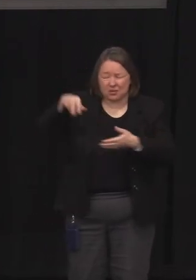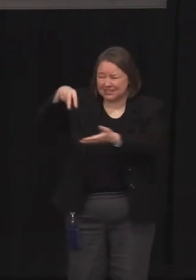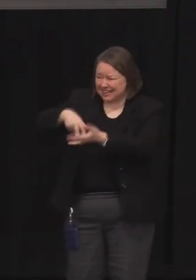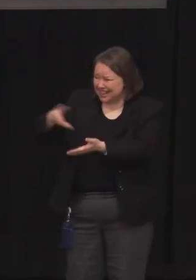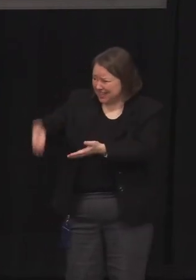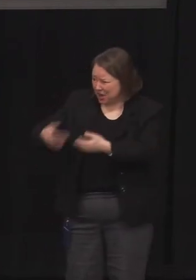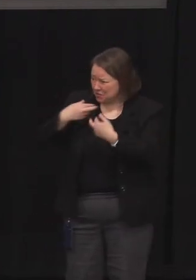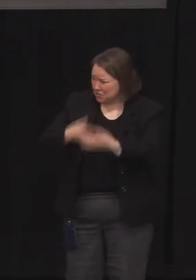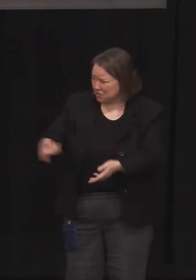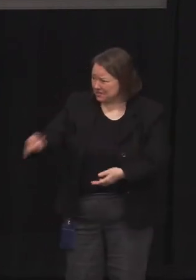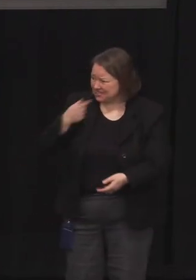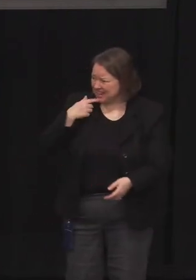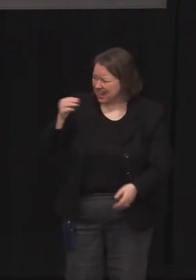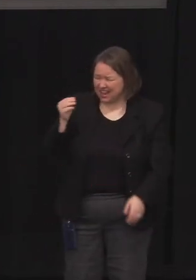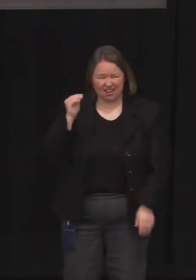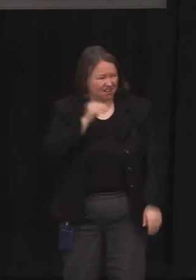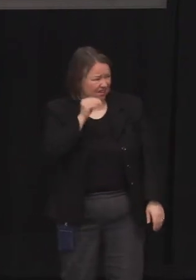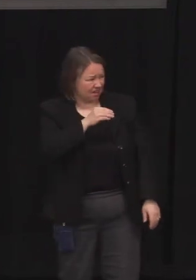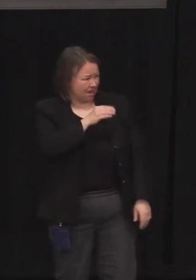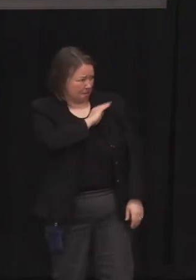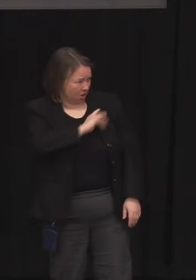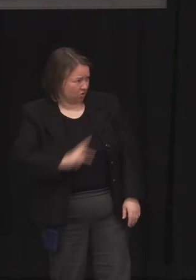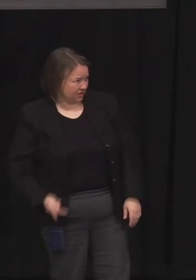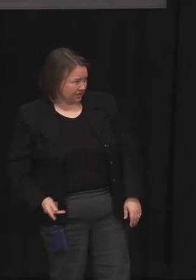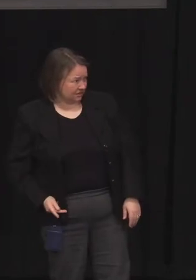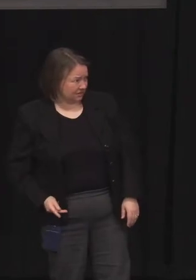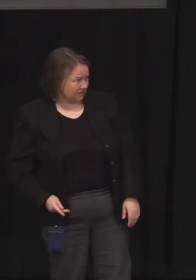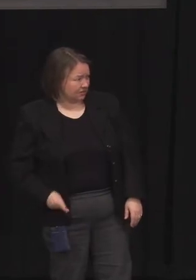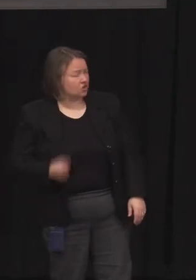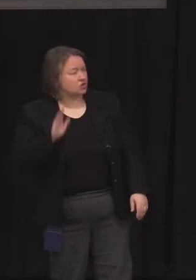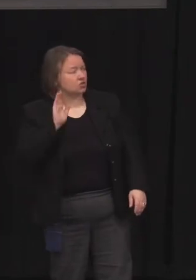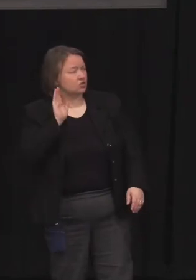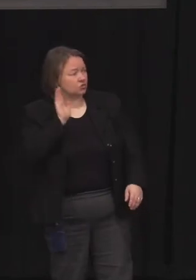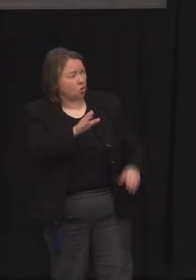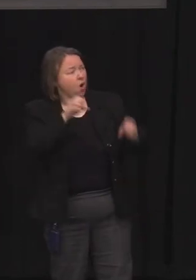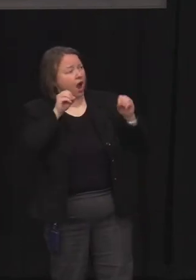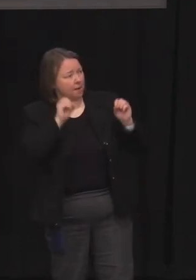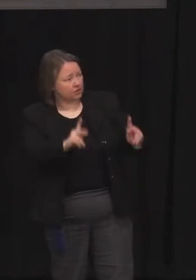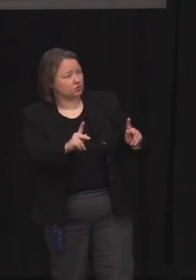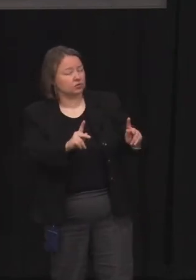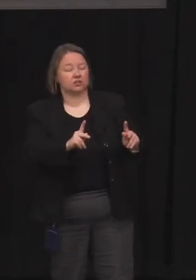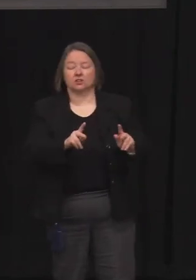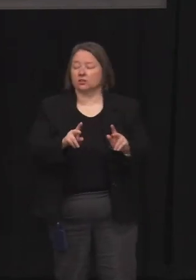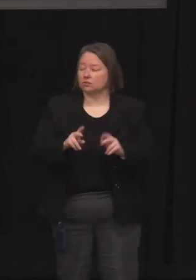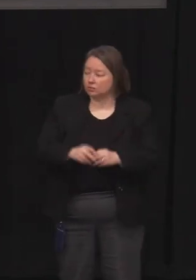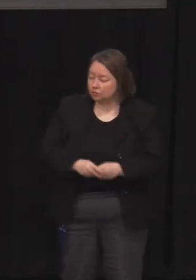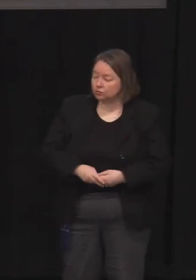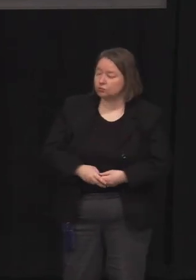room beside him saying, Martin, this is your opportunity.